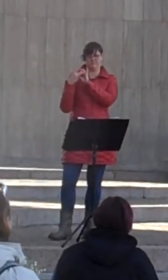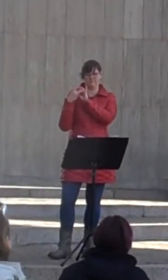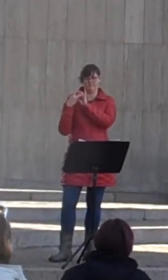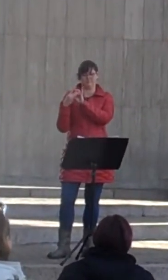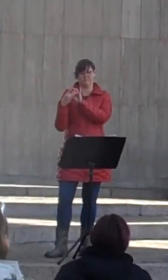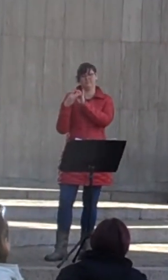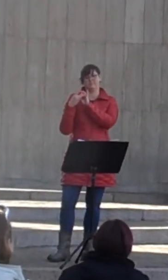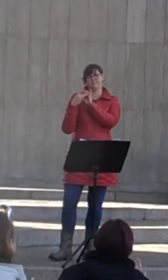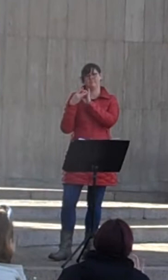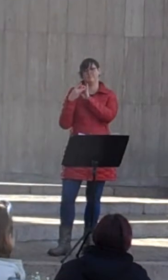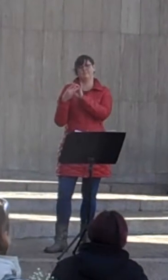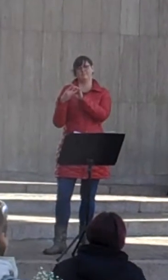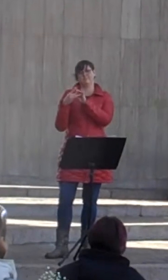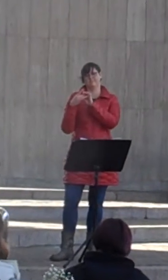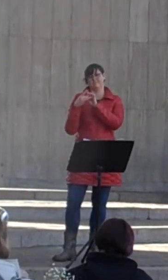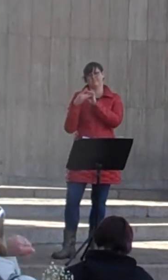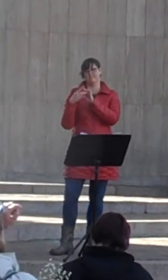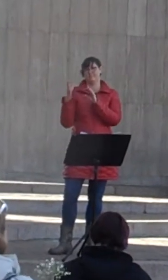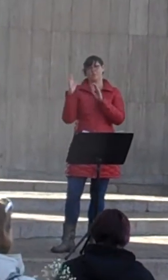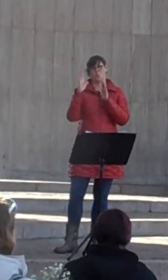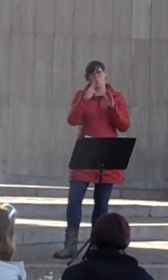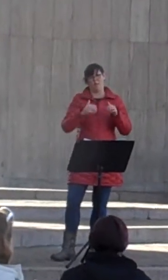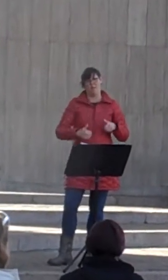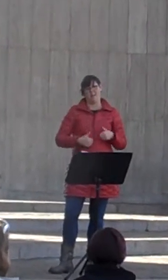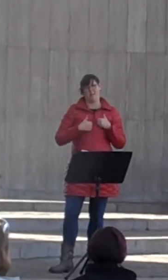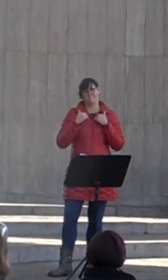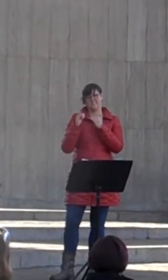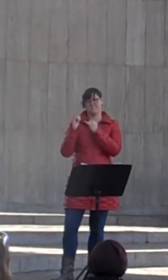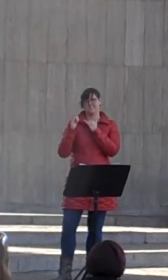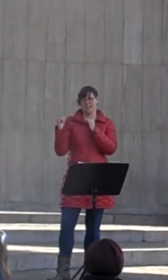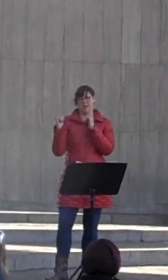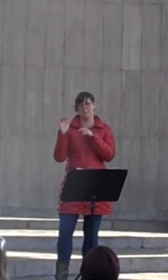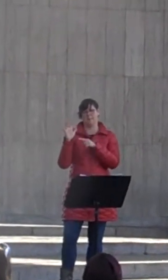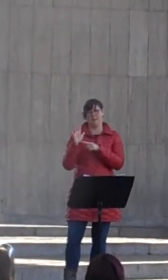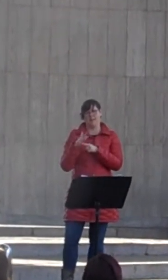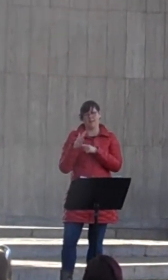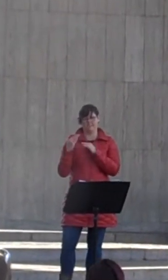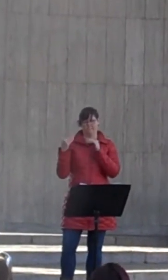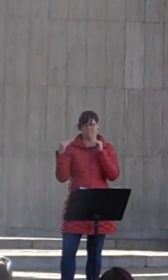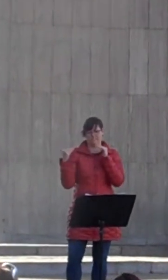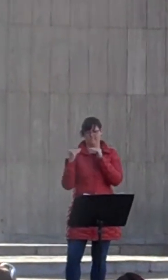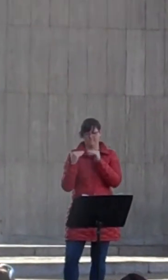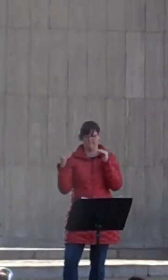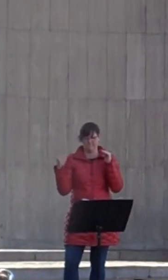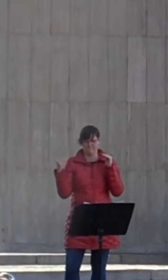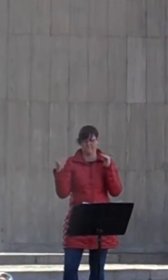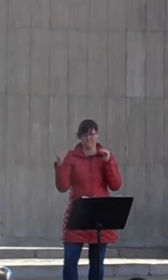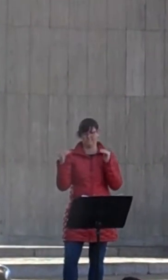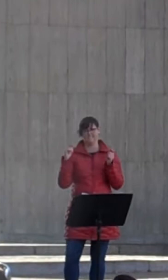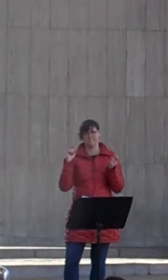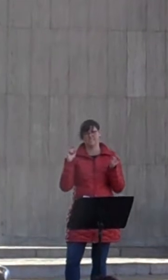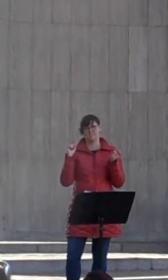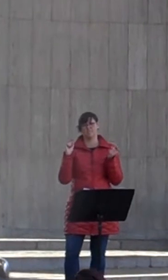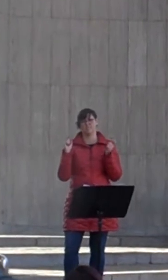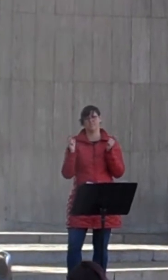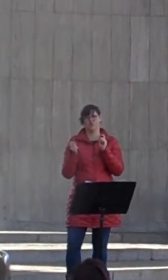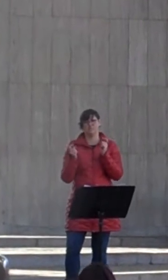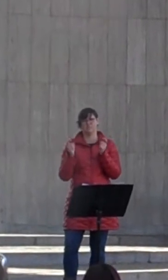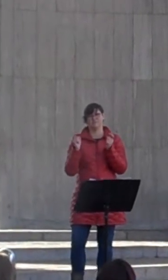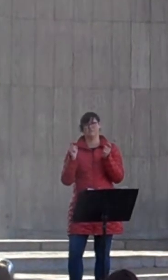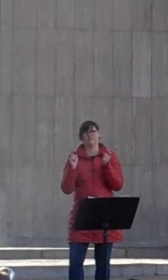life is a leaf that the seasons tear off and condemn.